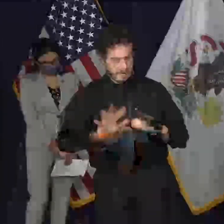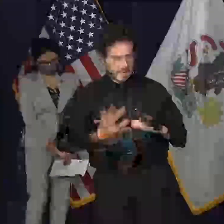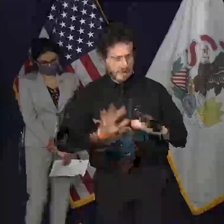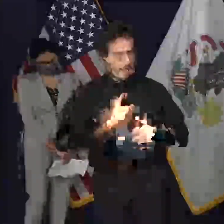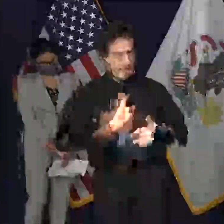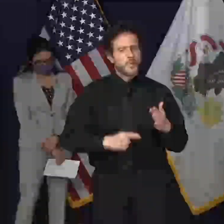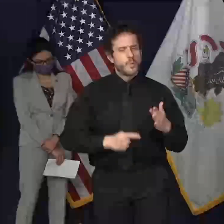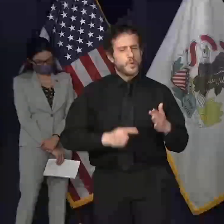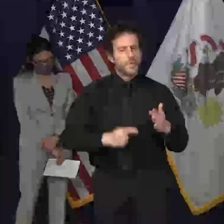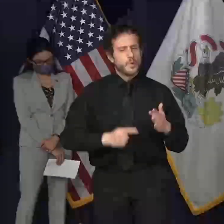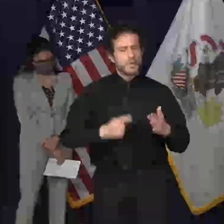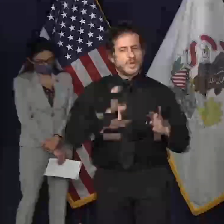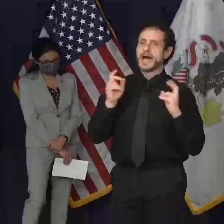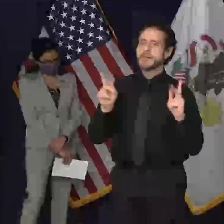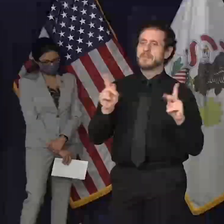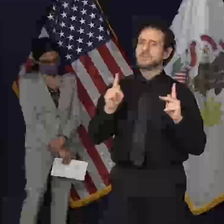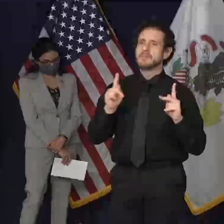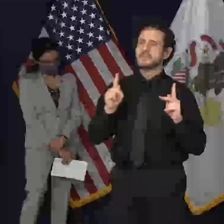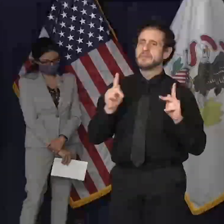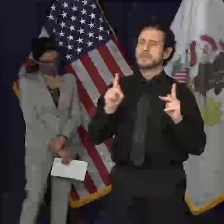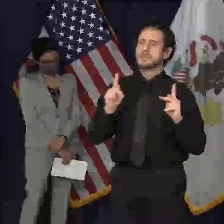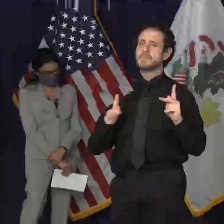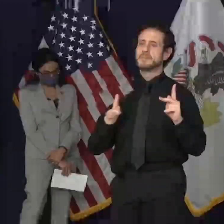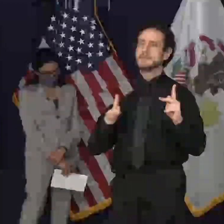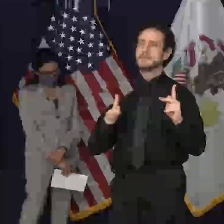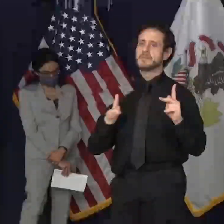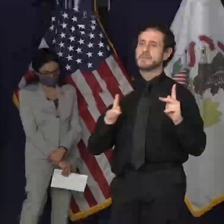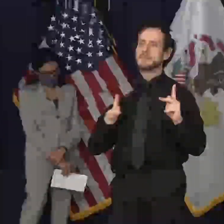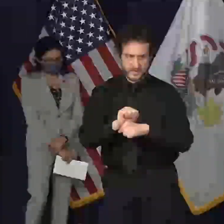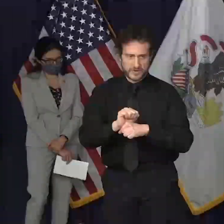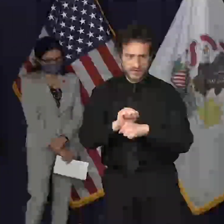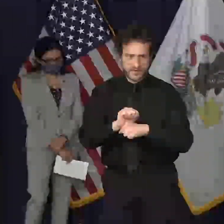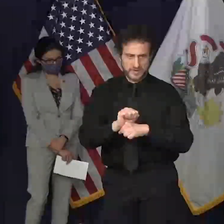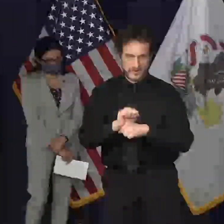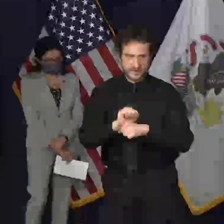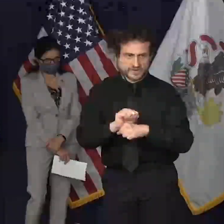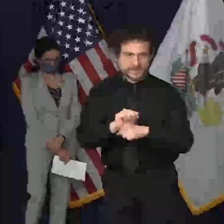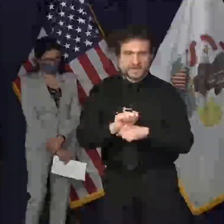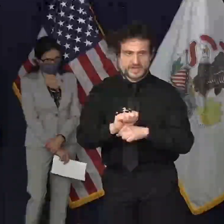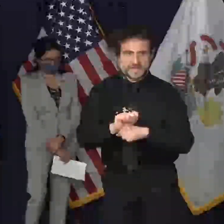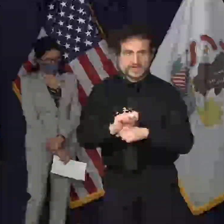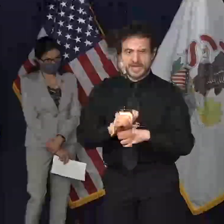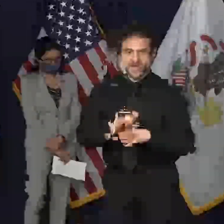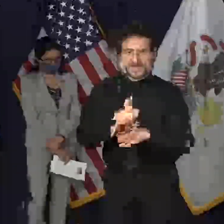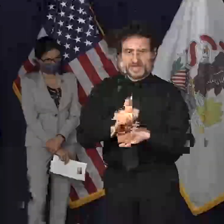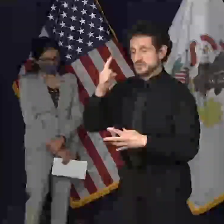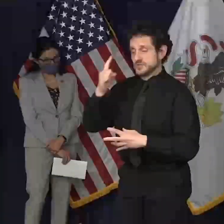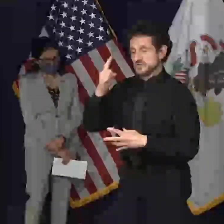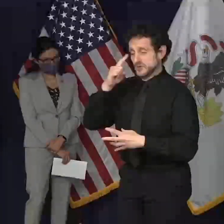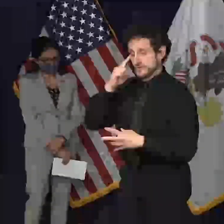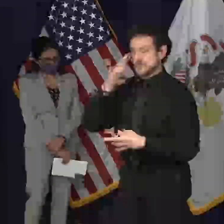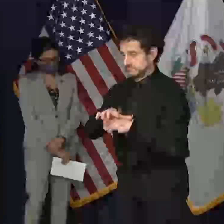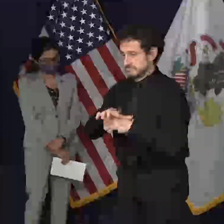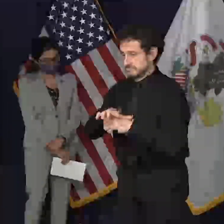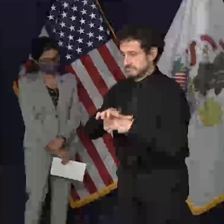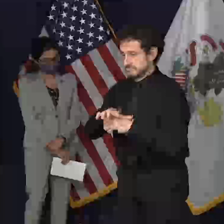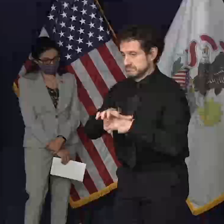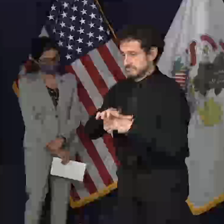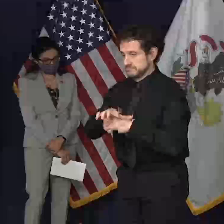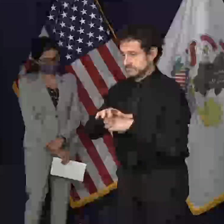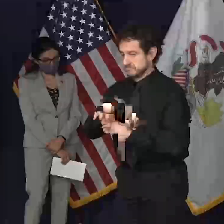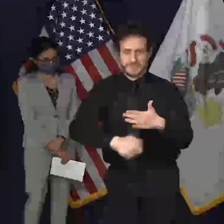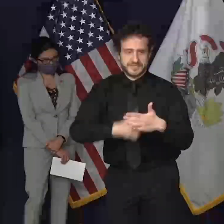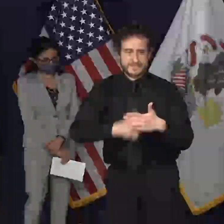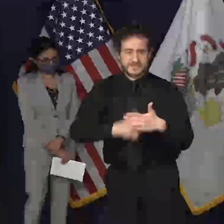the unemployment rate is in Illinois, and how much do you believe the pandemic is costing the state every day? Well, I think